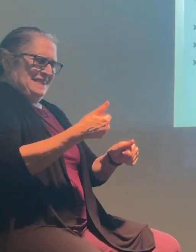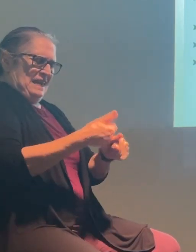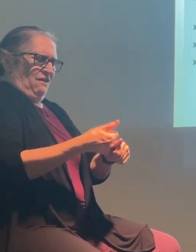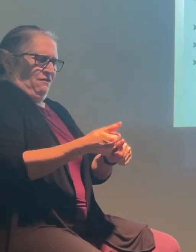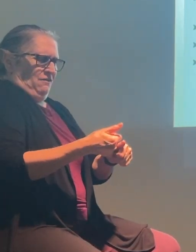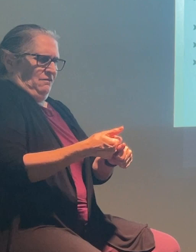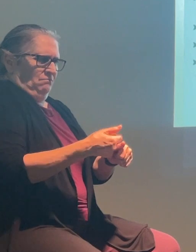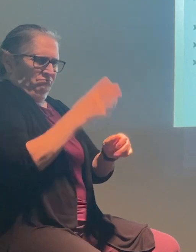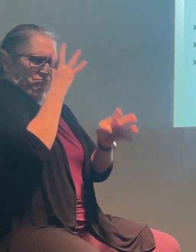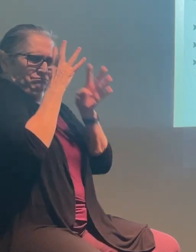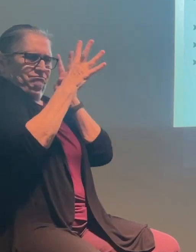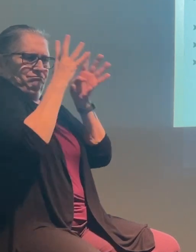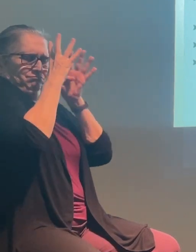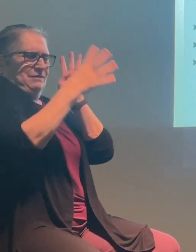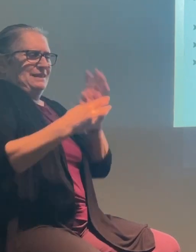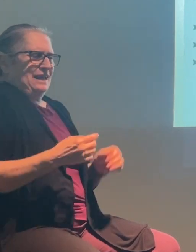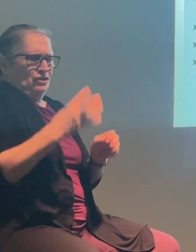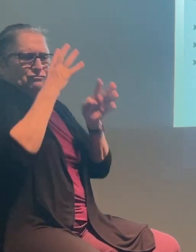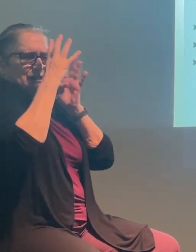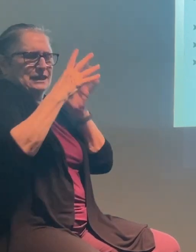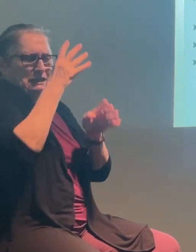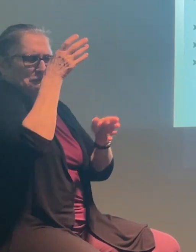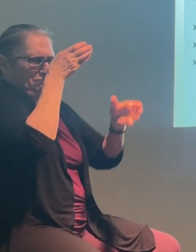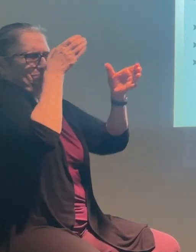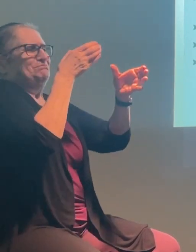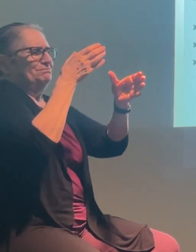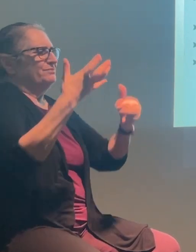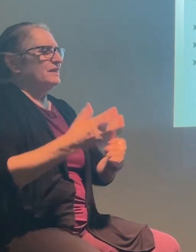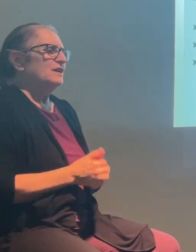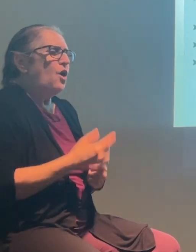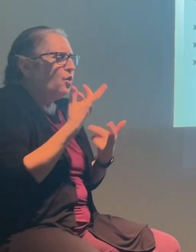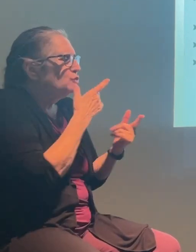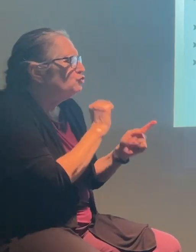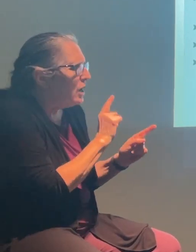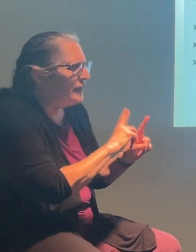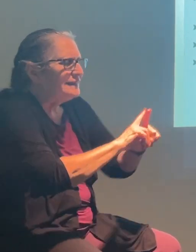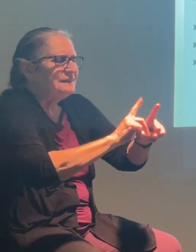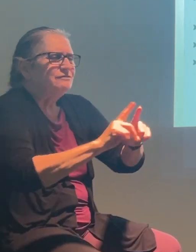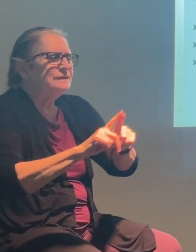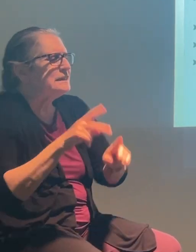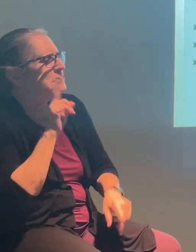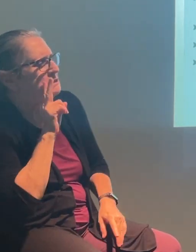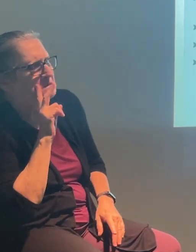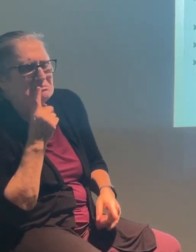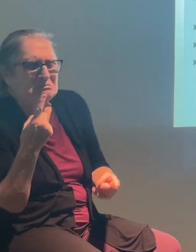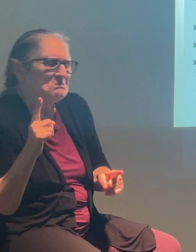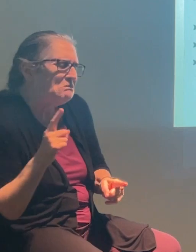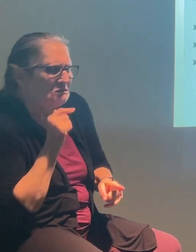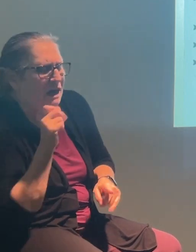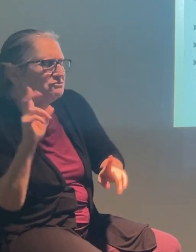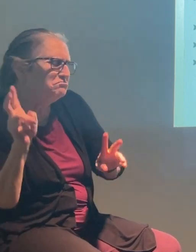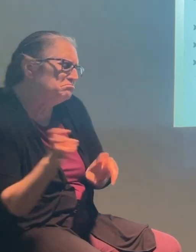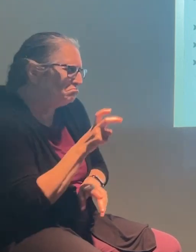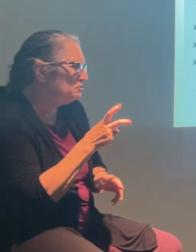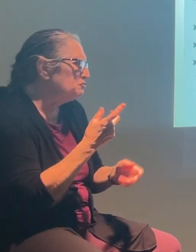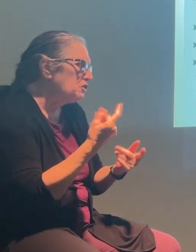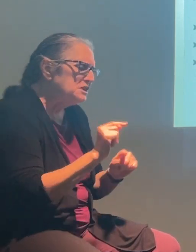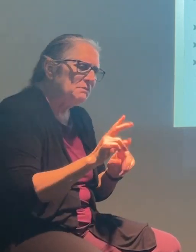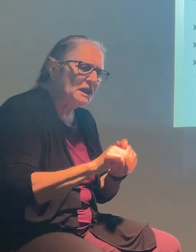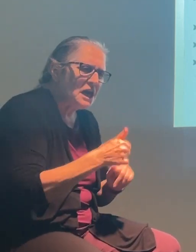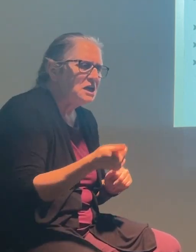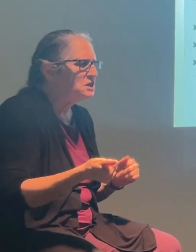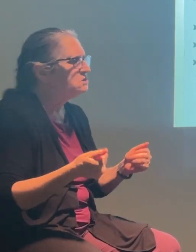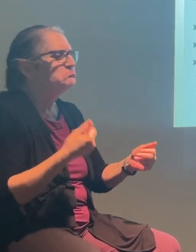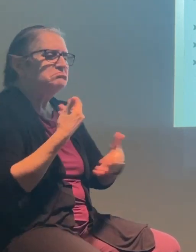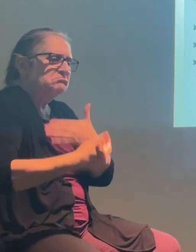little creative genius. You know, he was always trying a little bit of everything and see what would work for him. And within